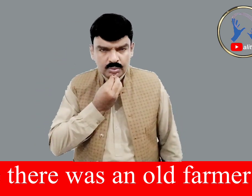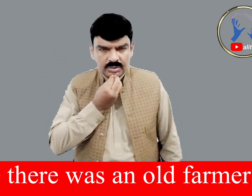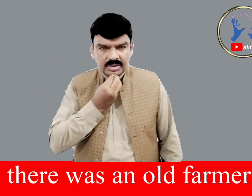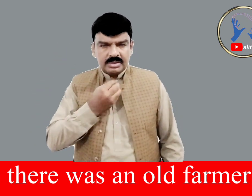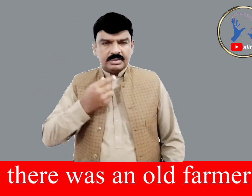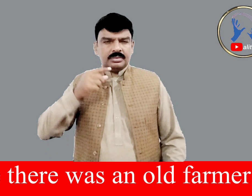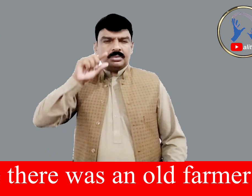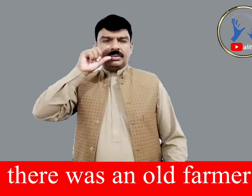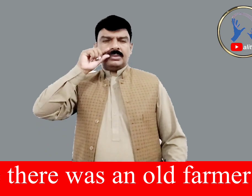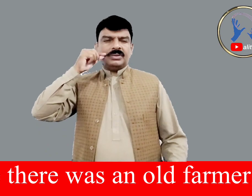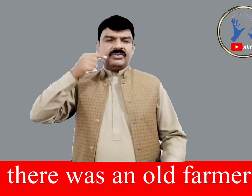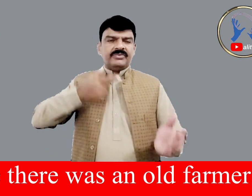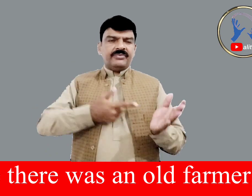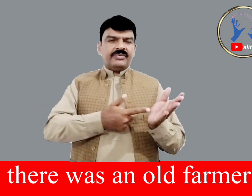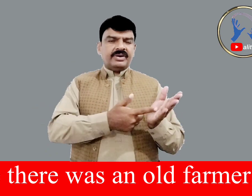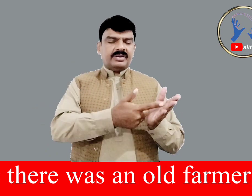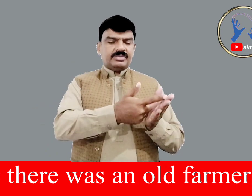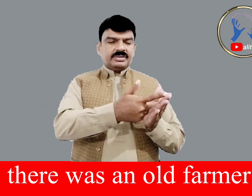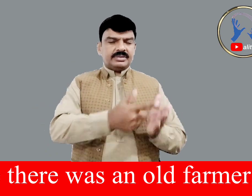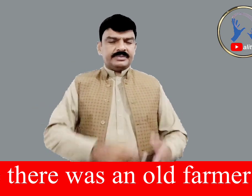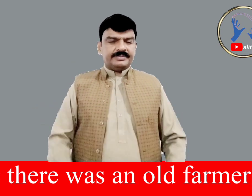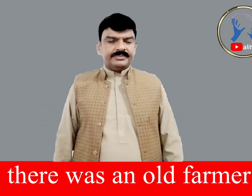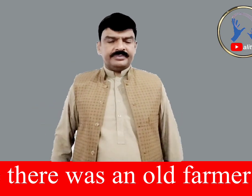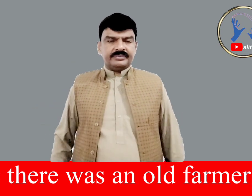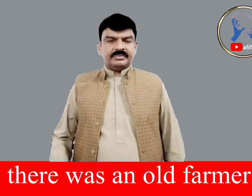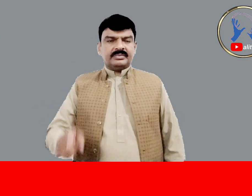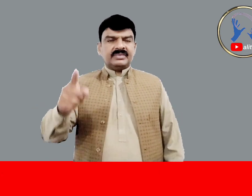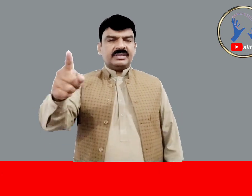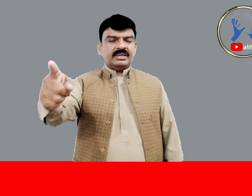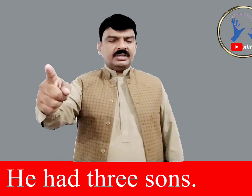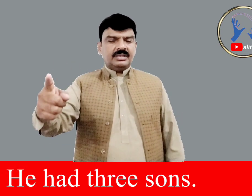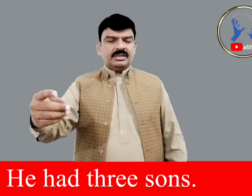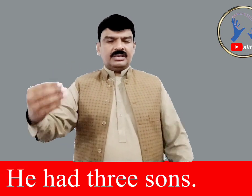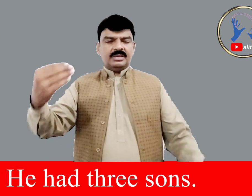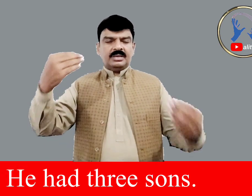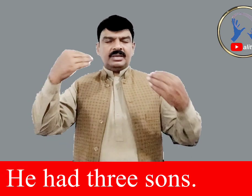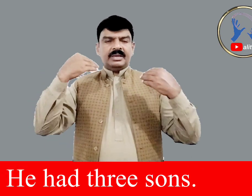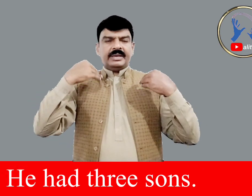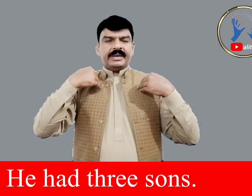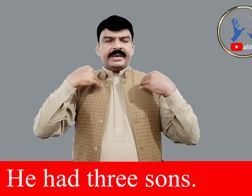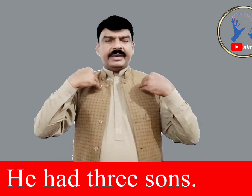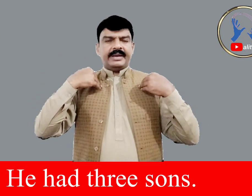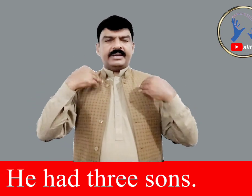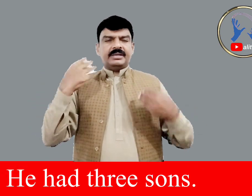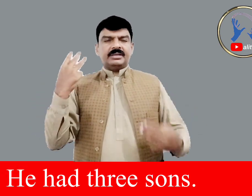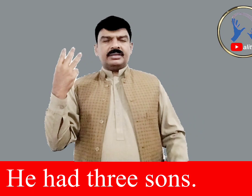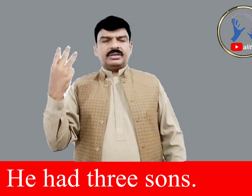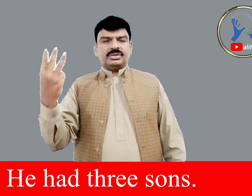old farmer. He had